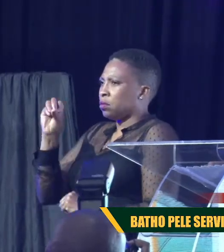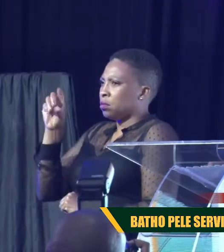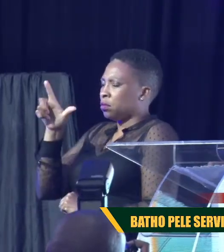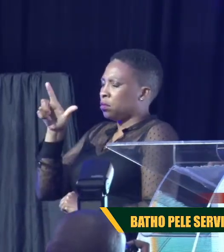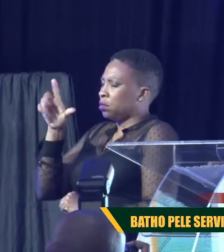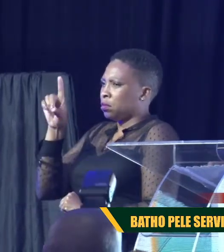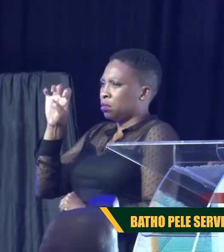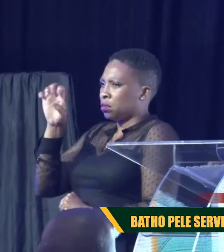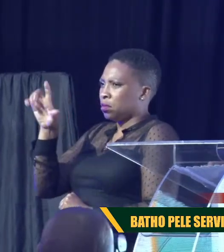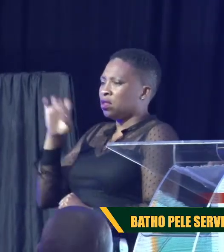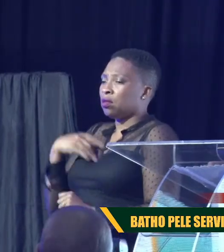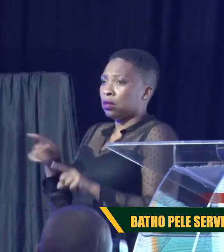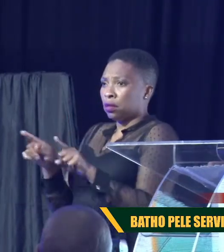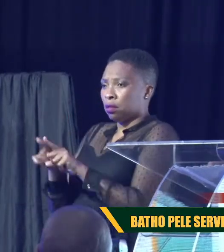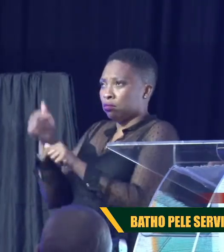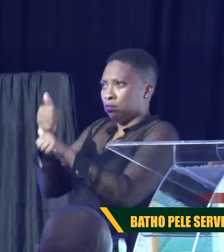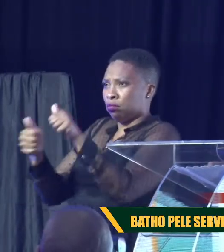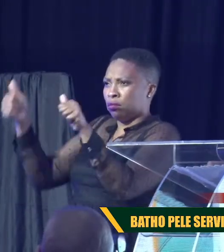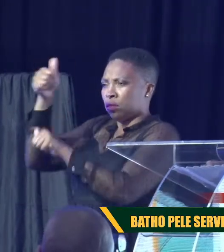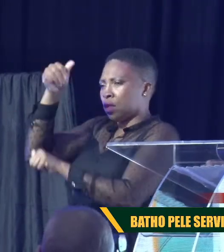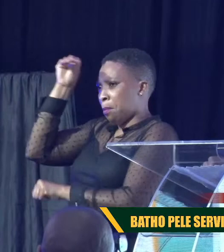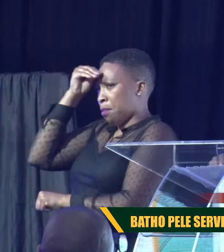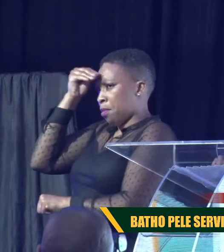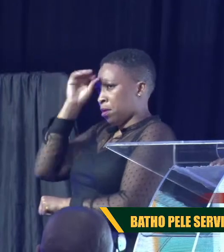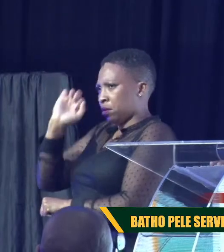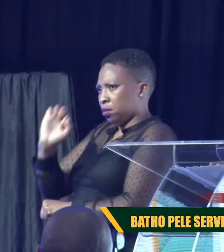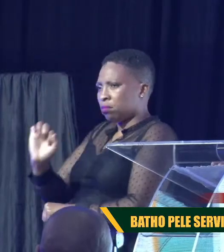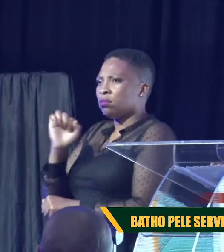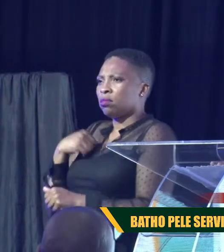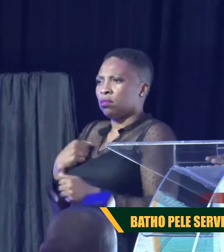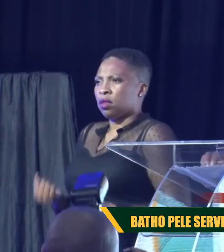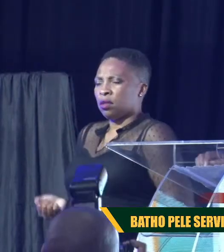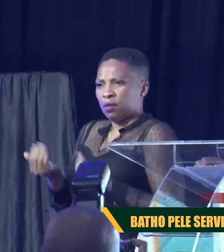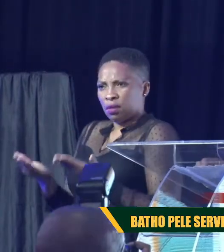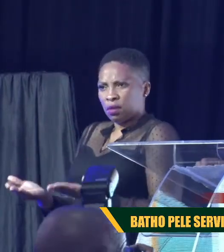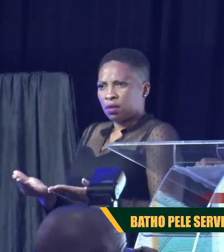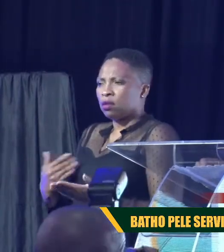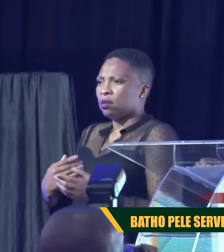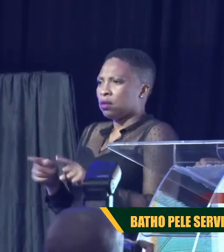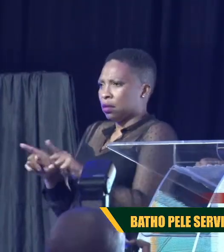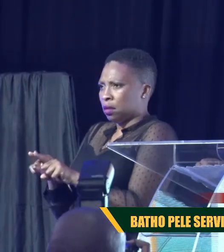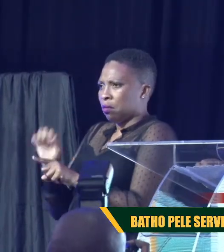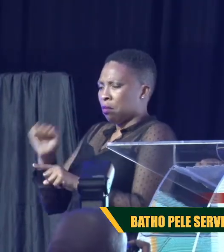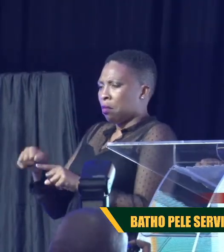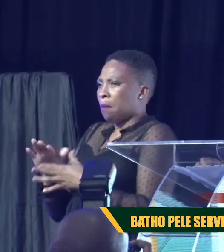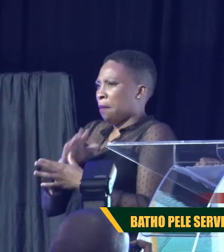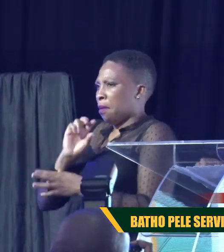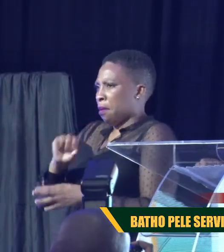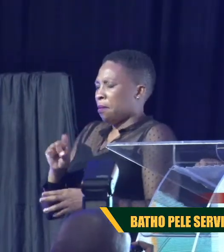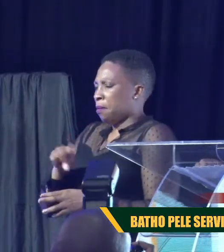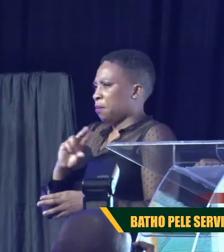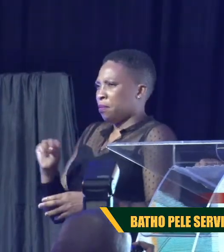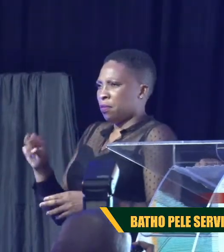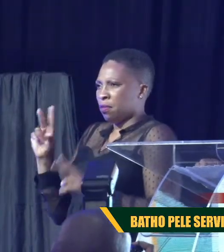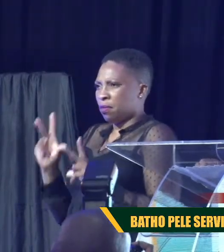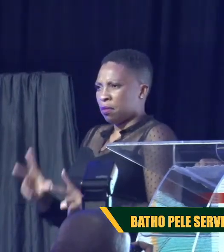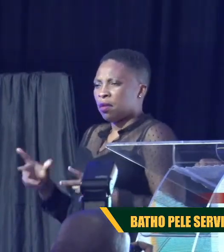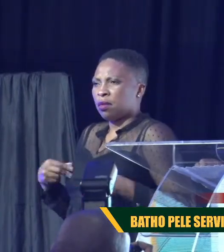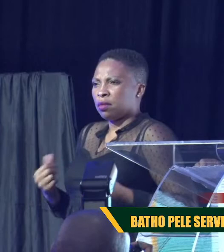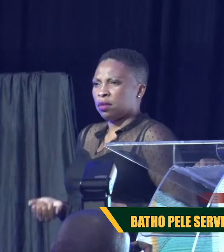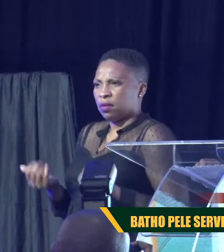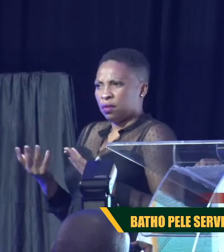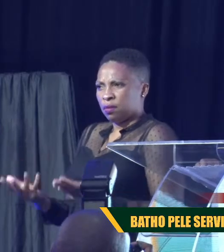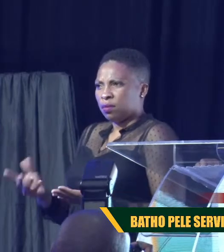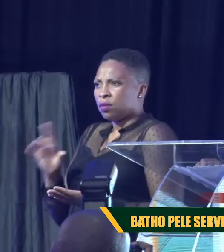the Eastern Cape Provincial Head of Police Emergency Services and Flash Services. She led a South African